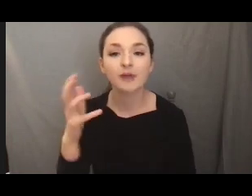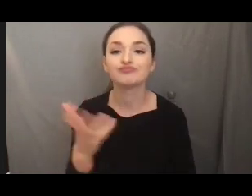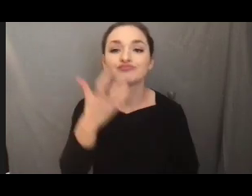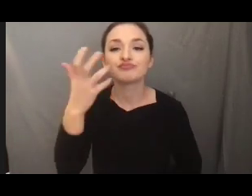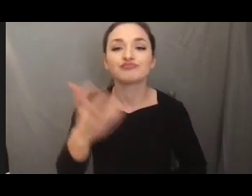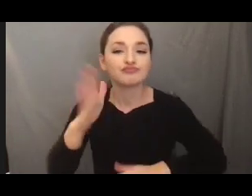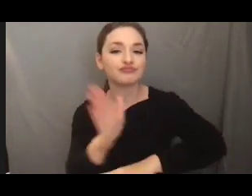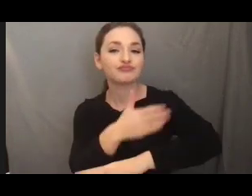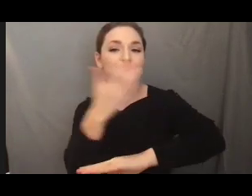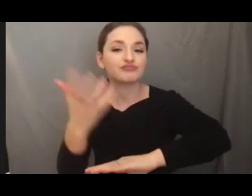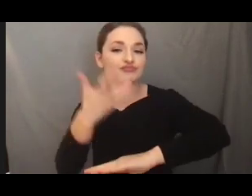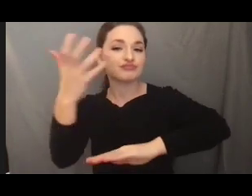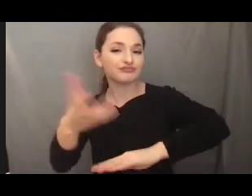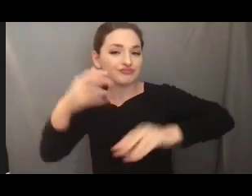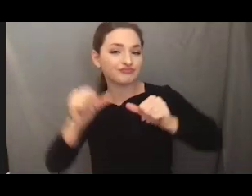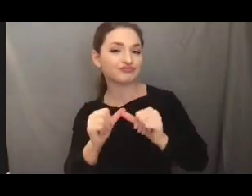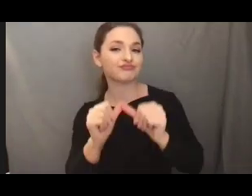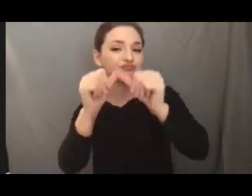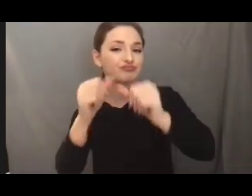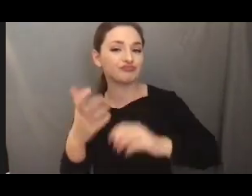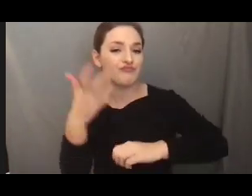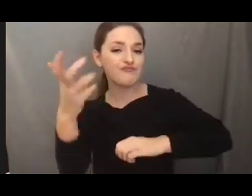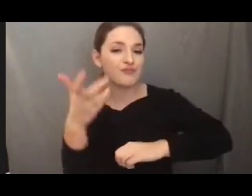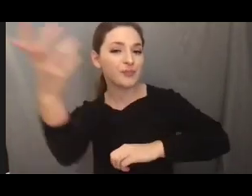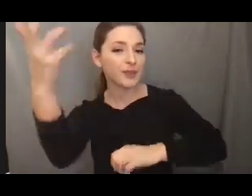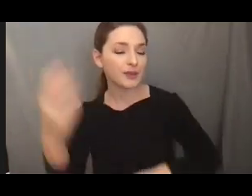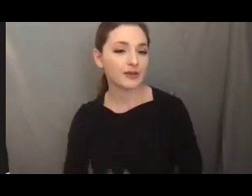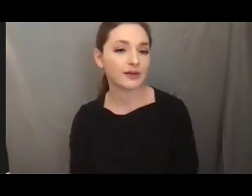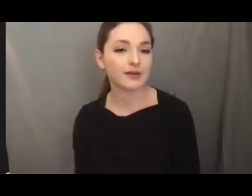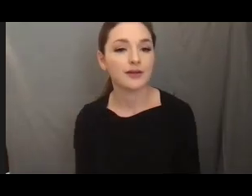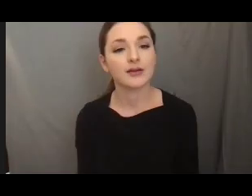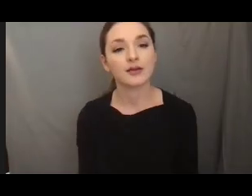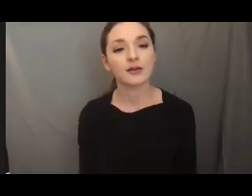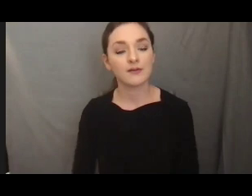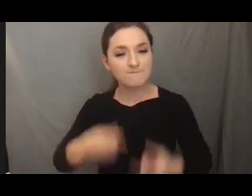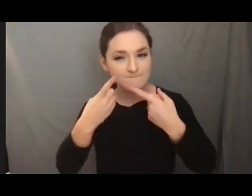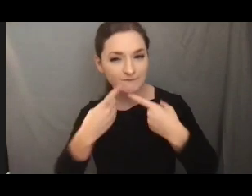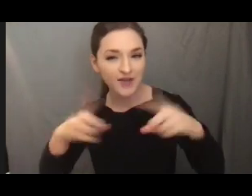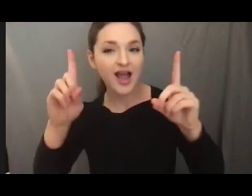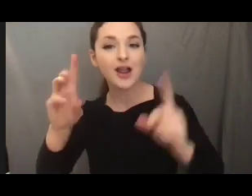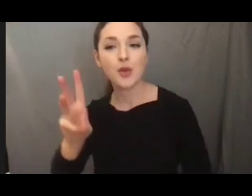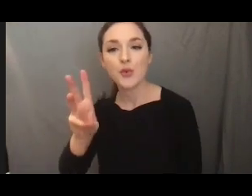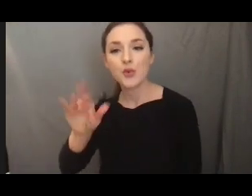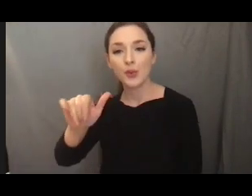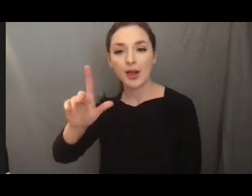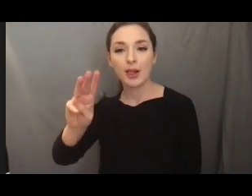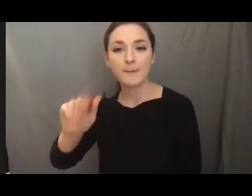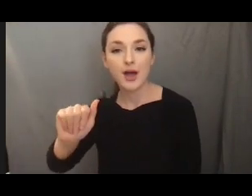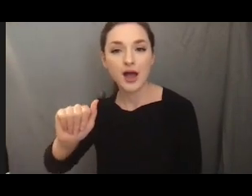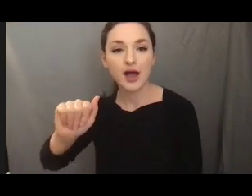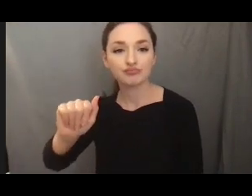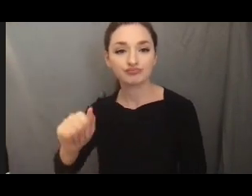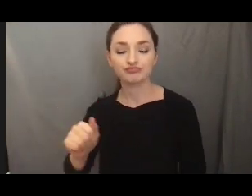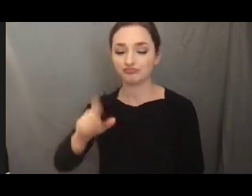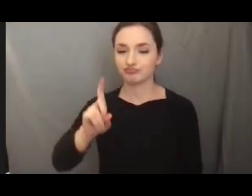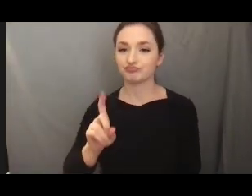burst right through the walls and into the trees. Finally, Wilma reached a seat in the front